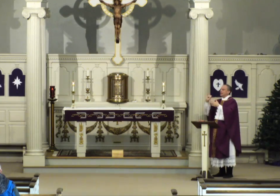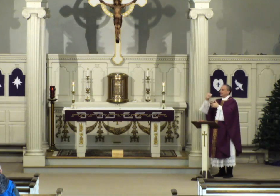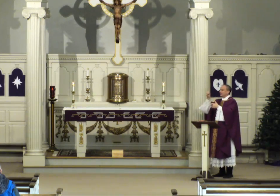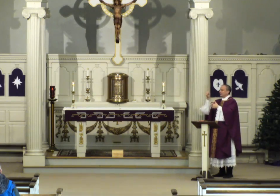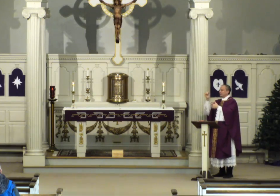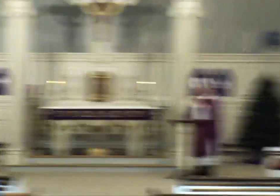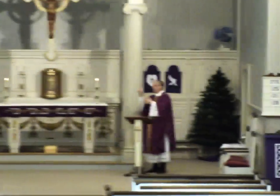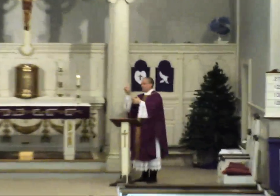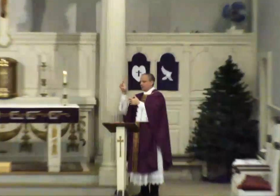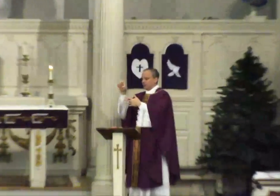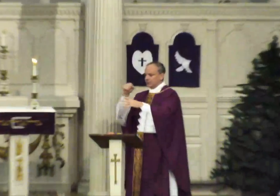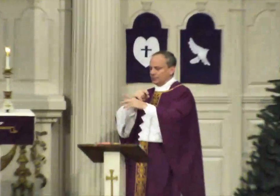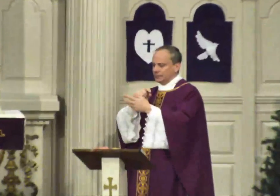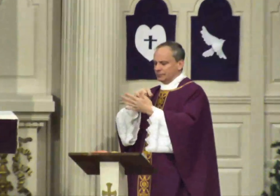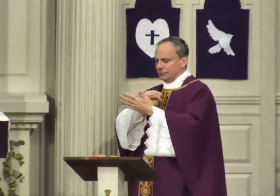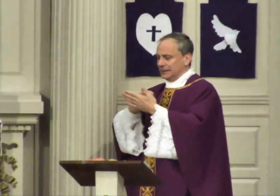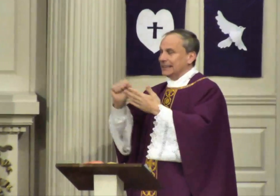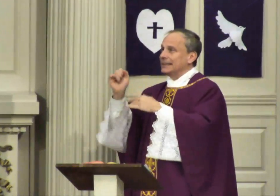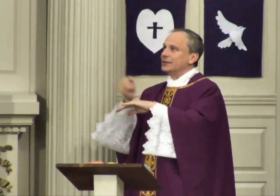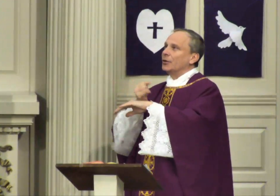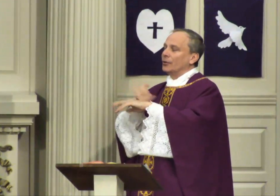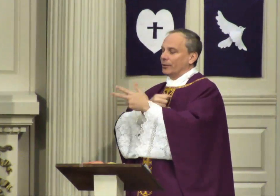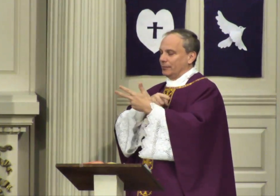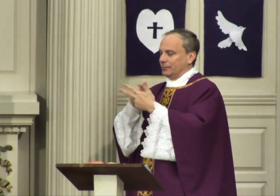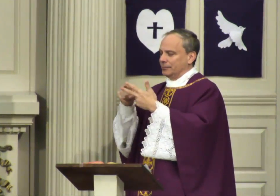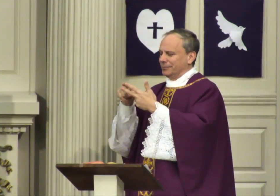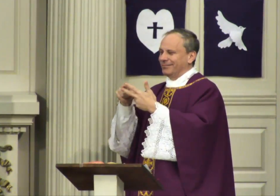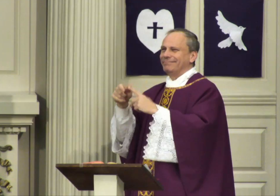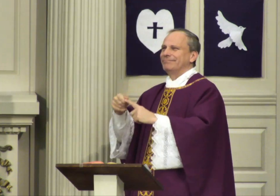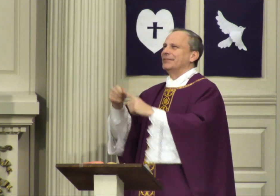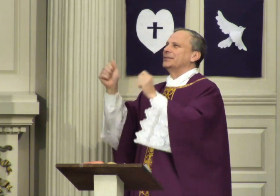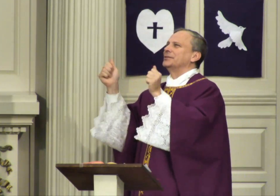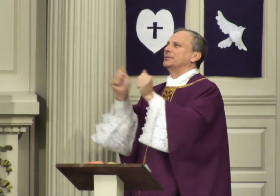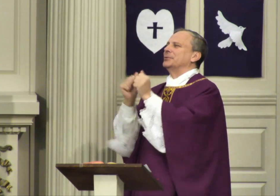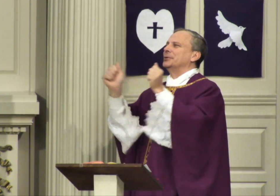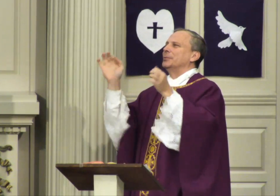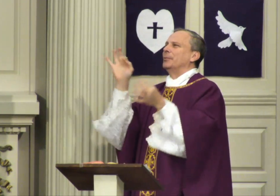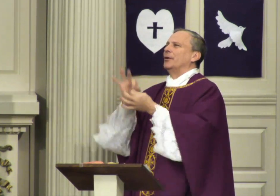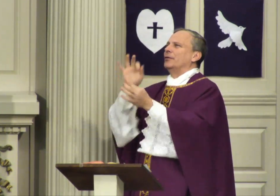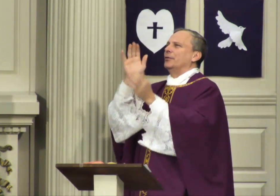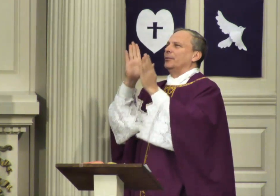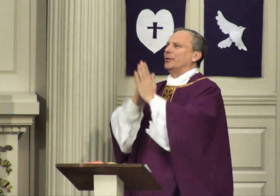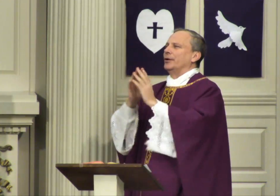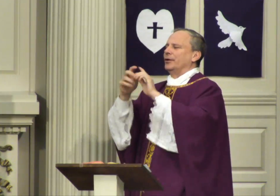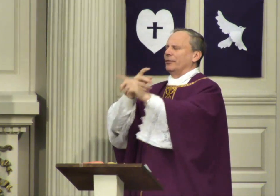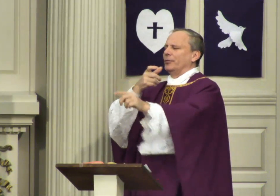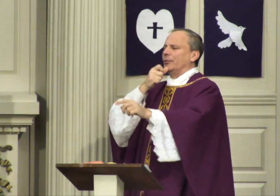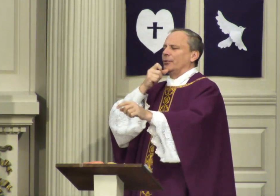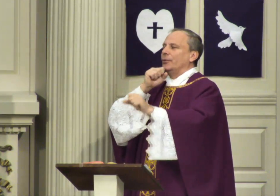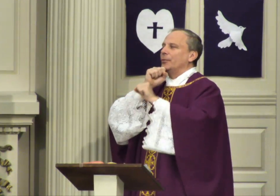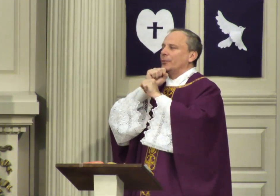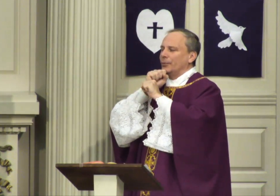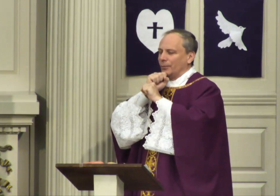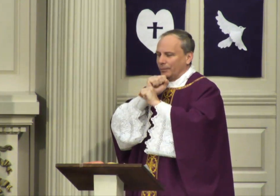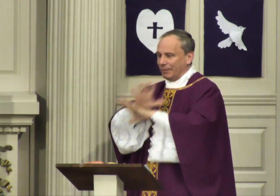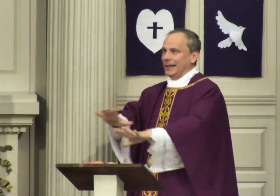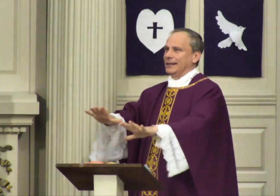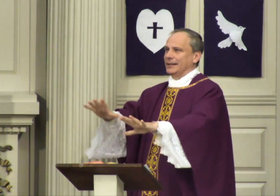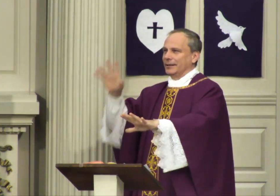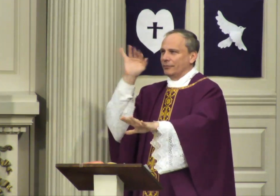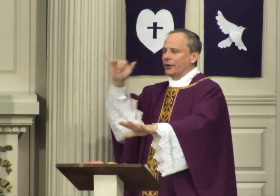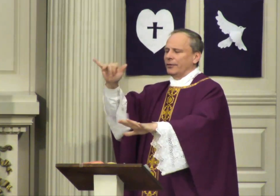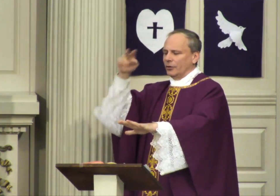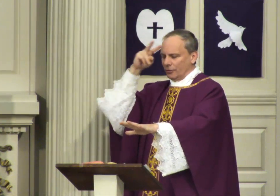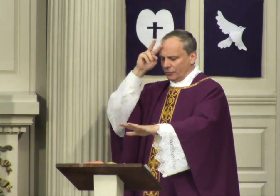prayers to the prayers of St. Jude, St. Joseph, and especially with the perfect prayer of